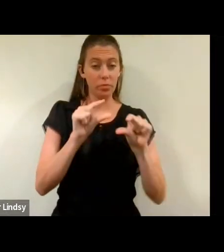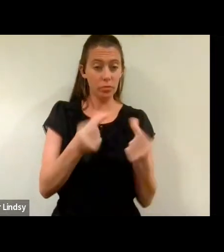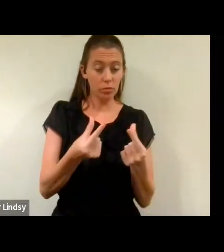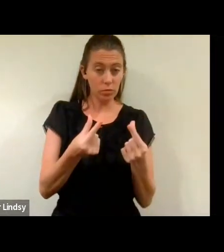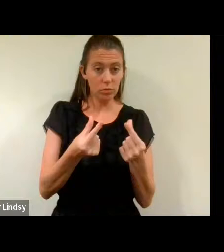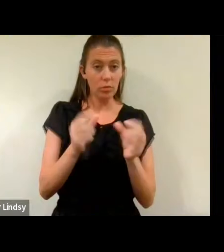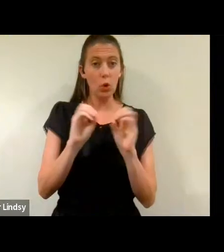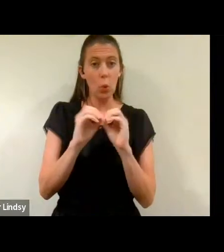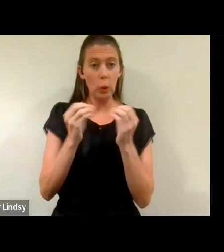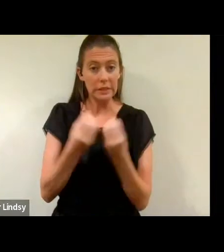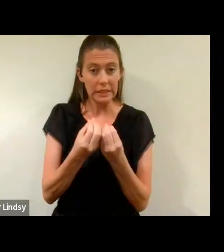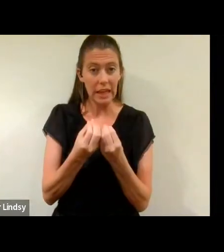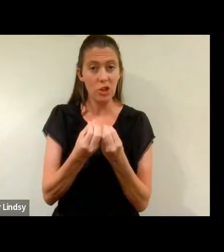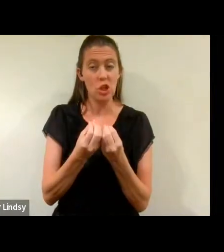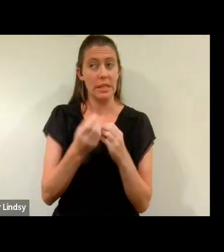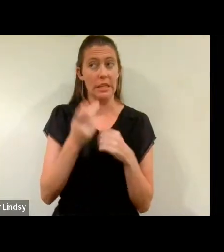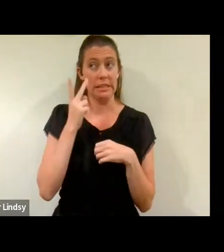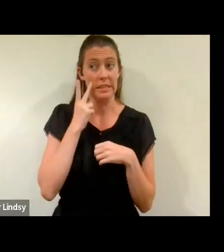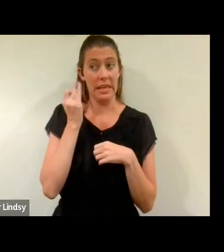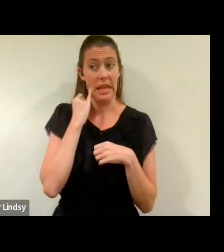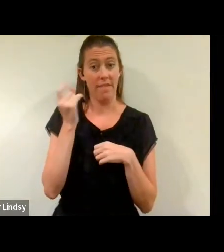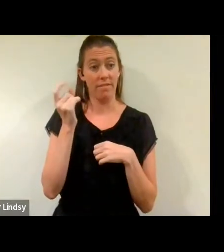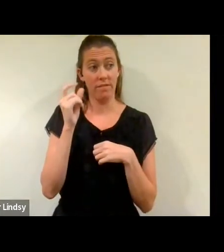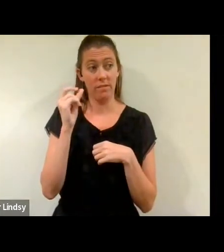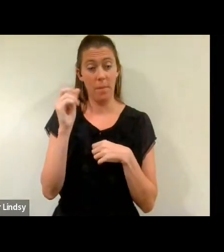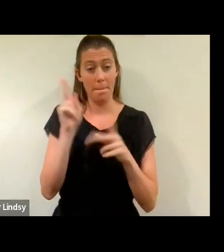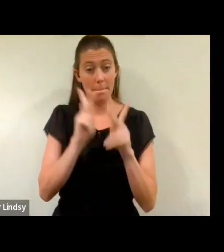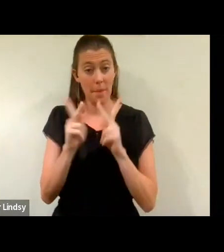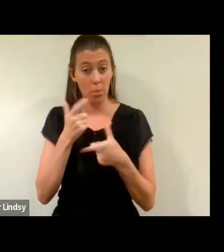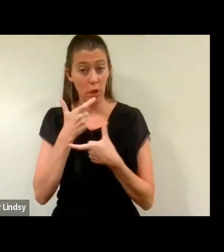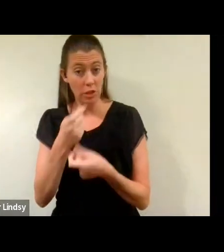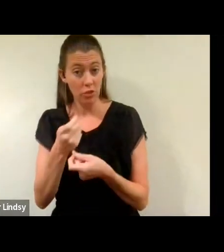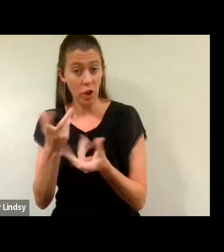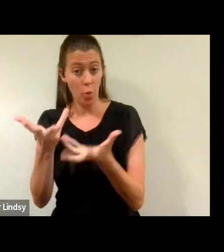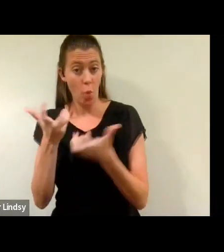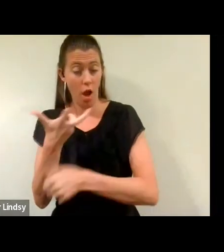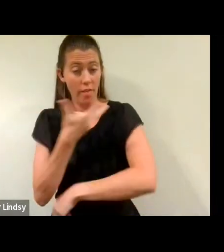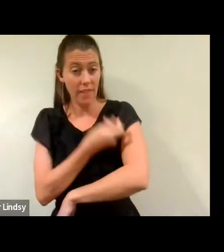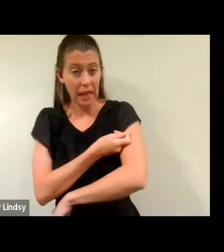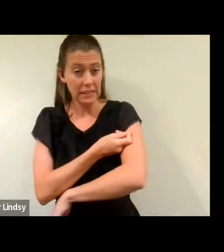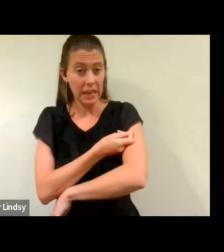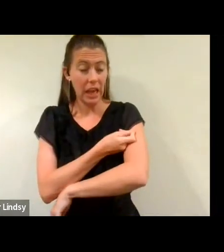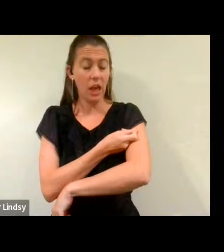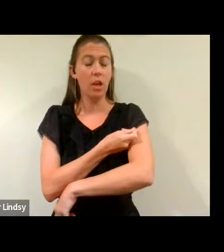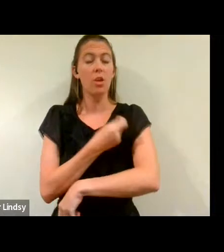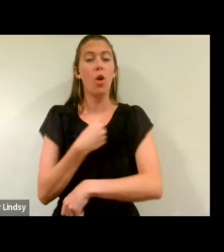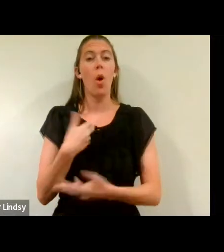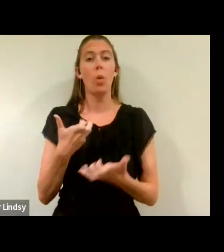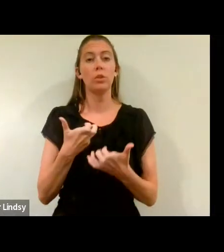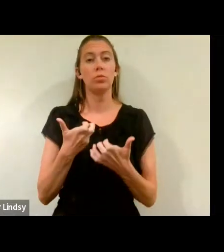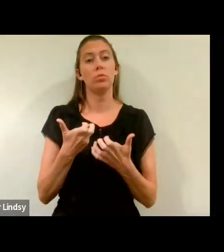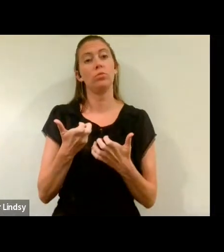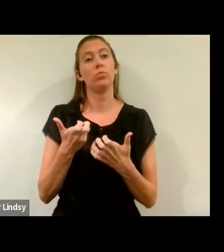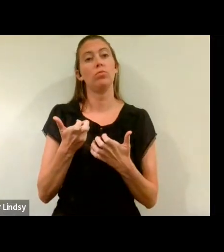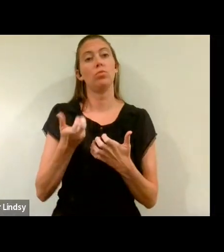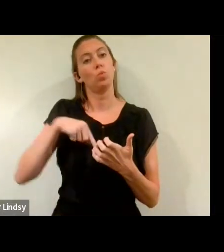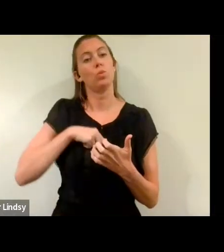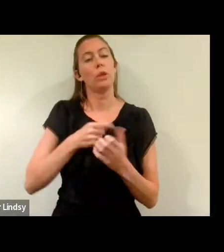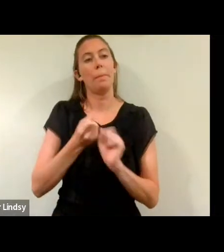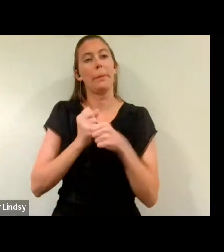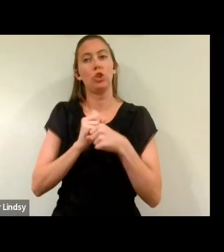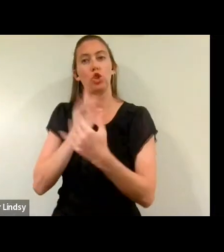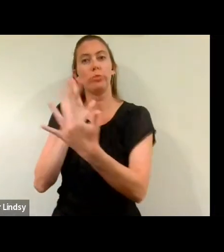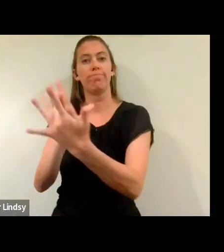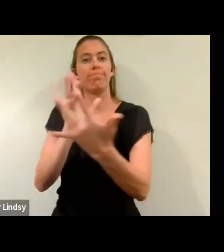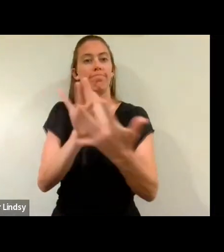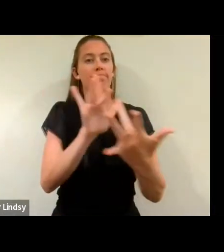and capacity to vaccinate, because I think the broader our efforts and also reaching to challenged